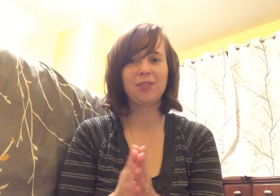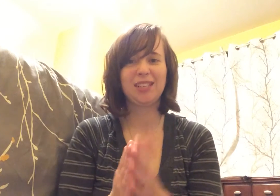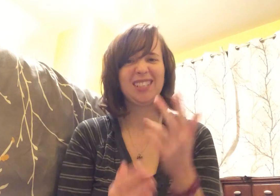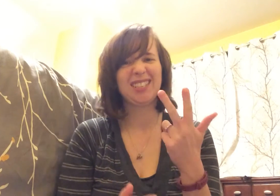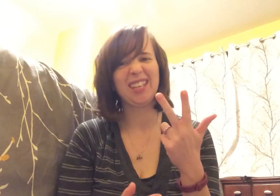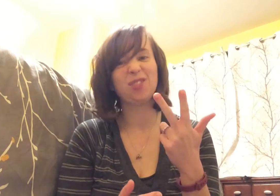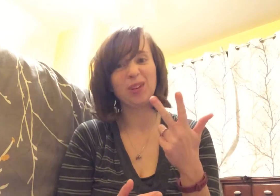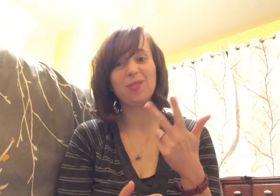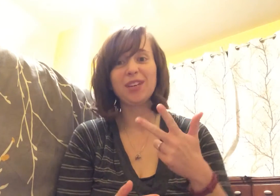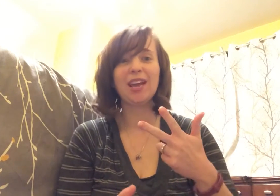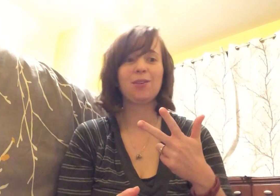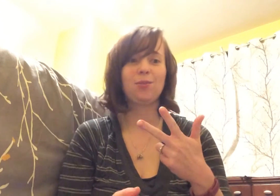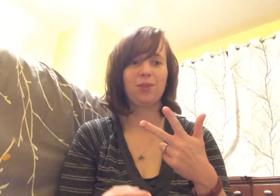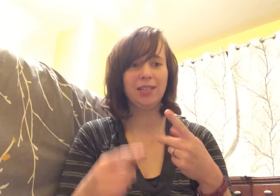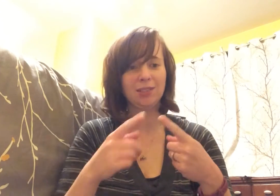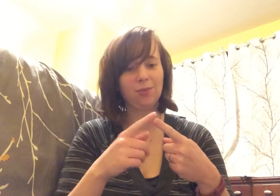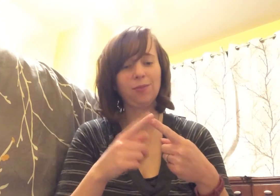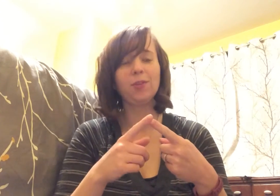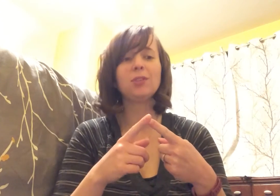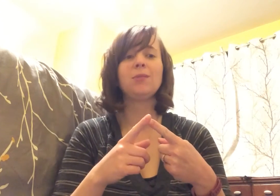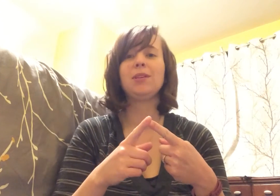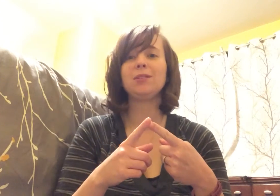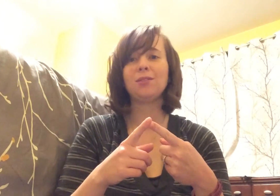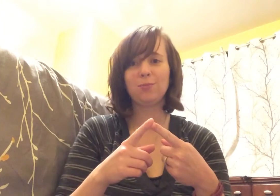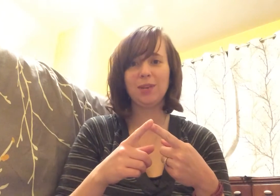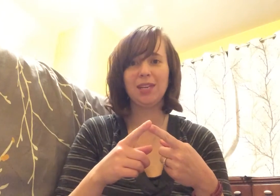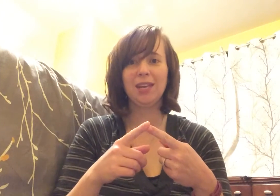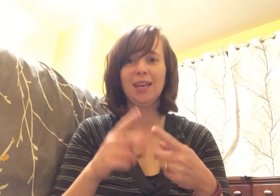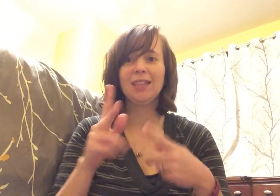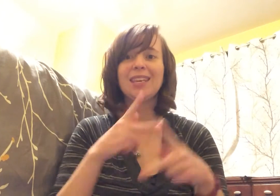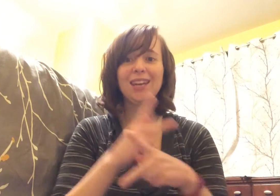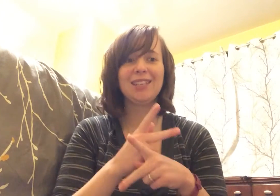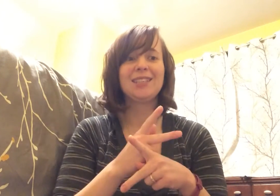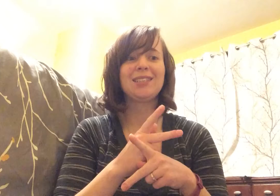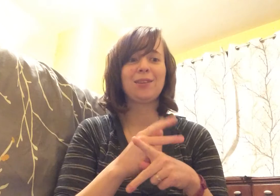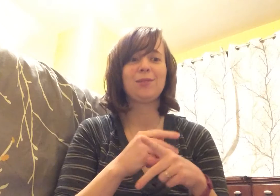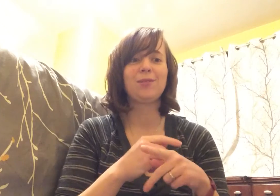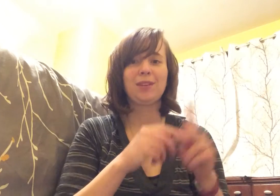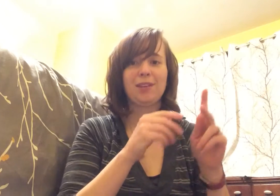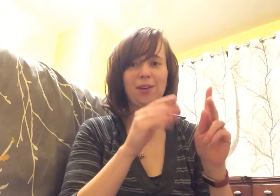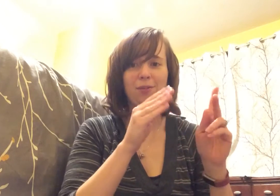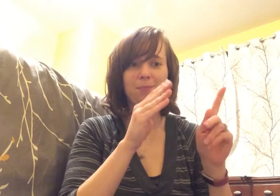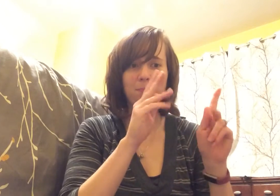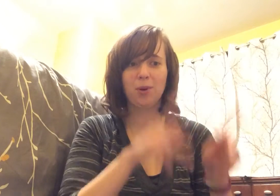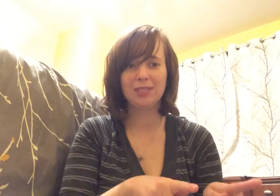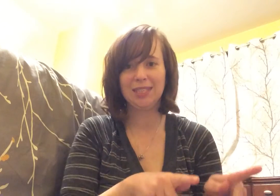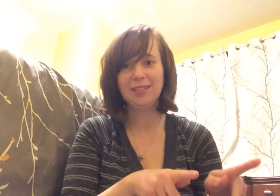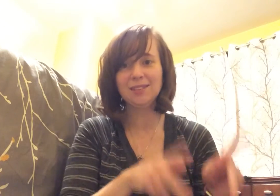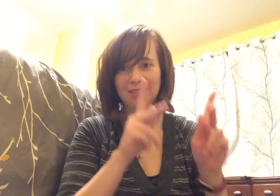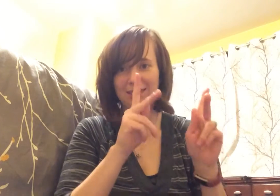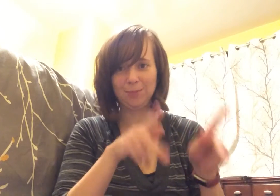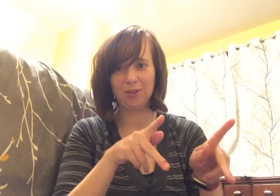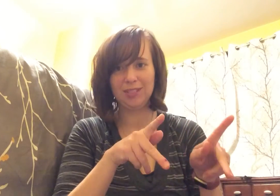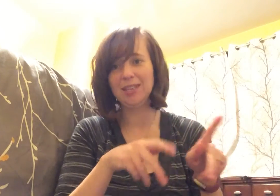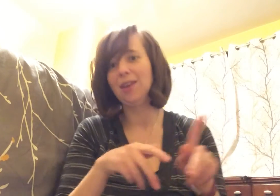like 3 different categories. So the first one is going to be the kinds of a person. This is person